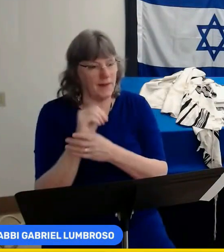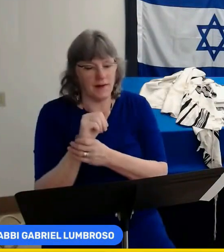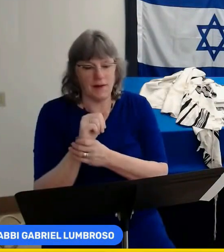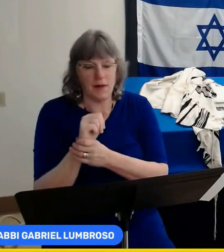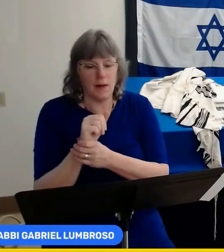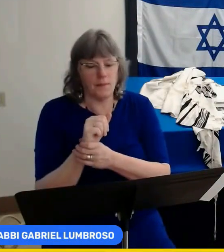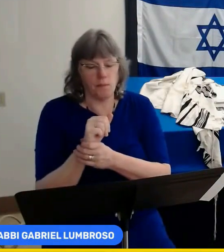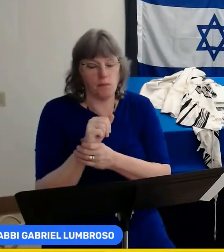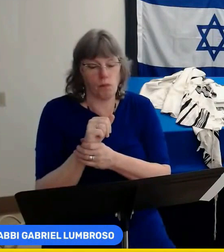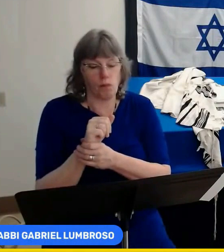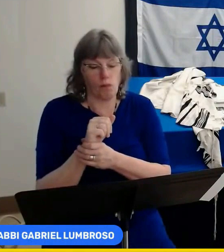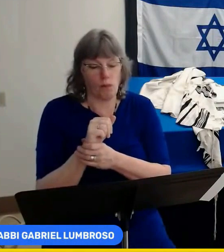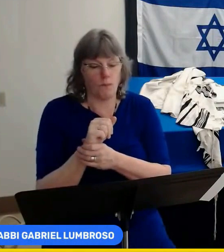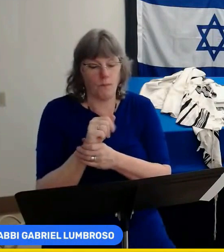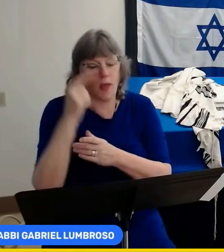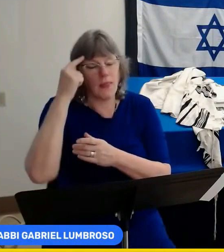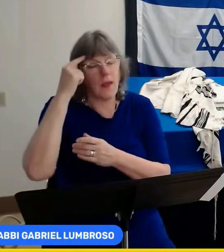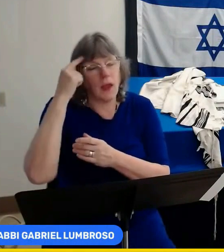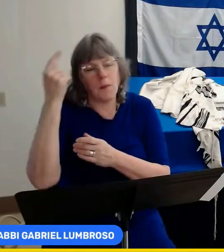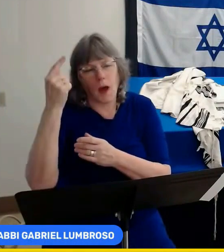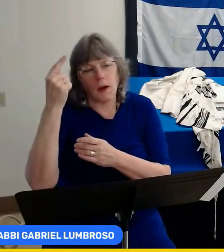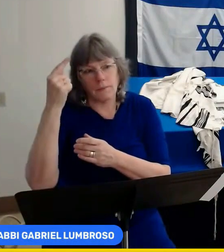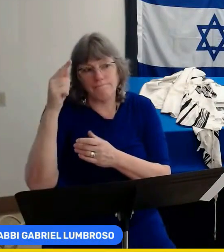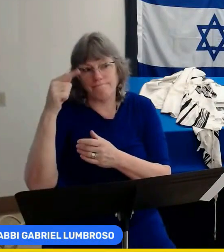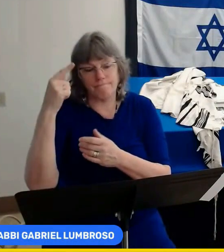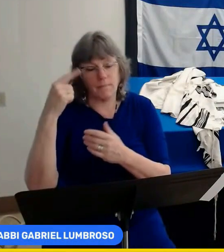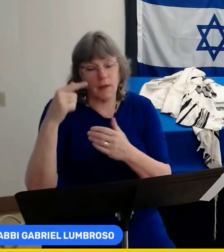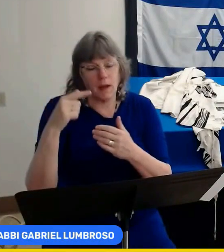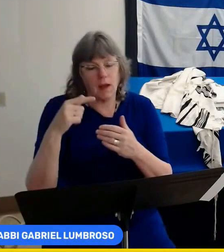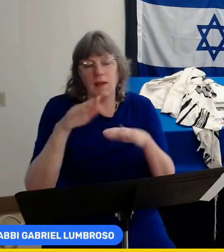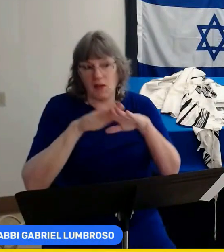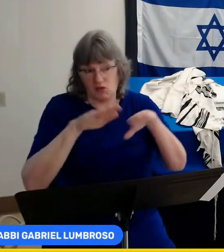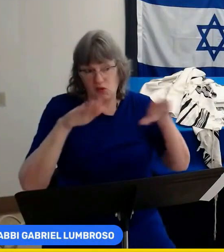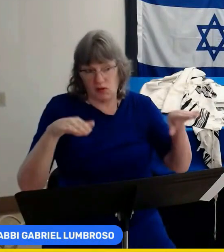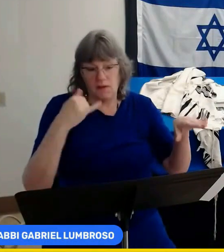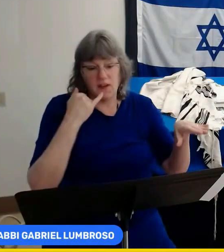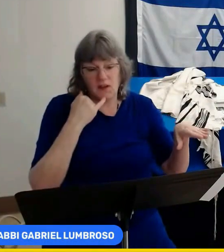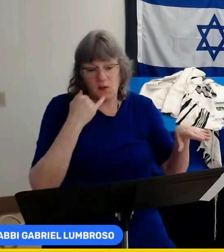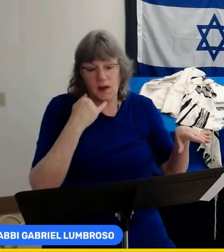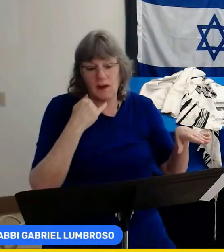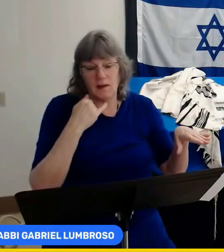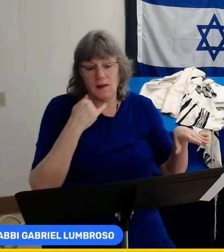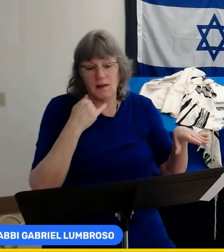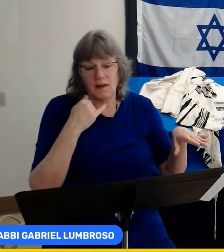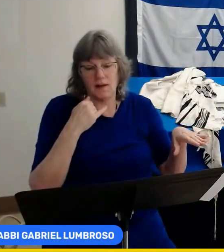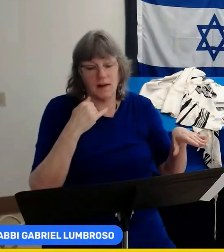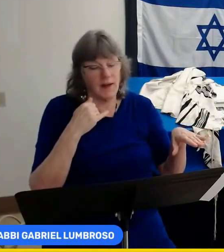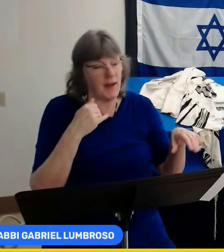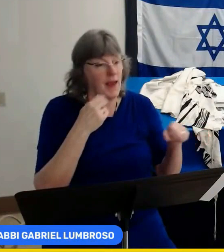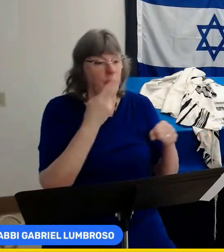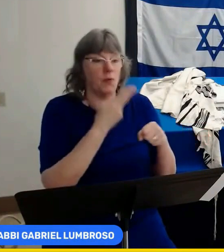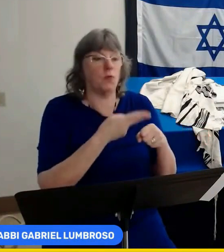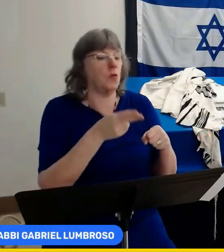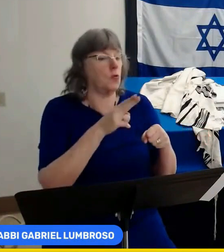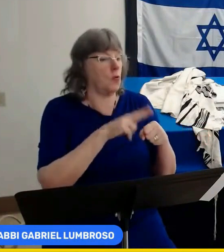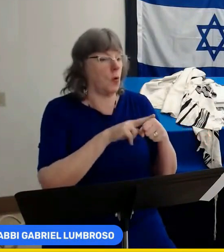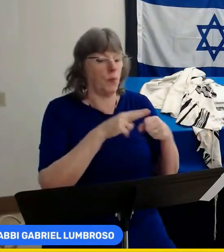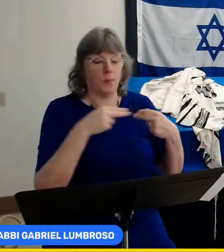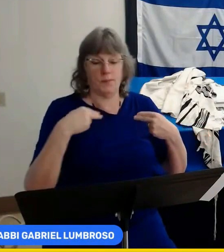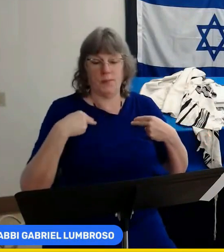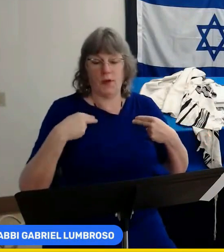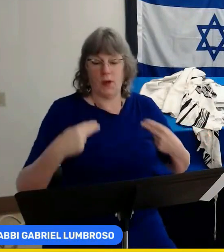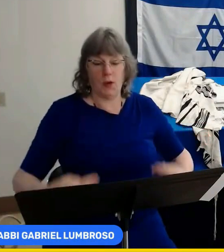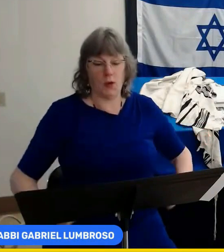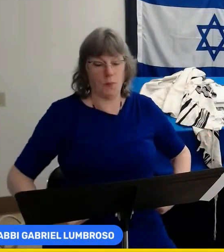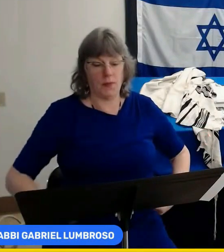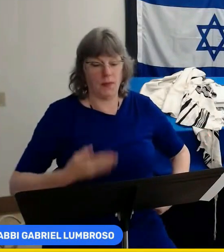Think about it. What the children of Israel did that day was the natural human thing to